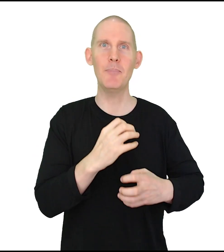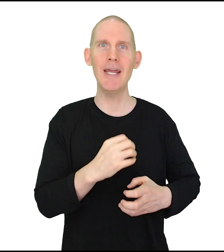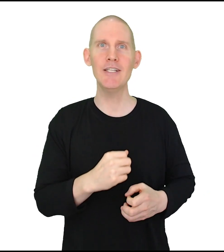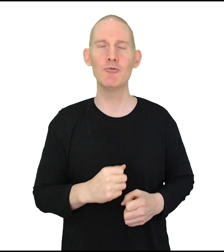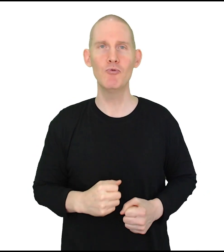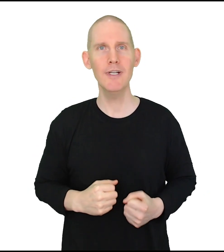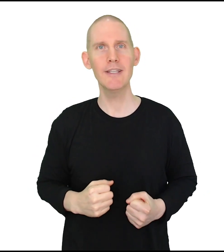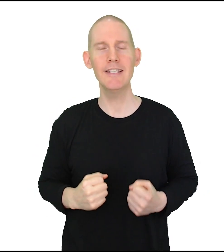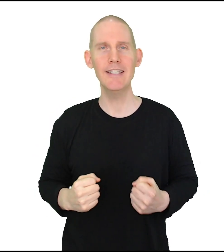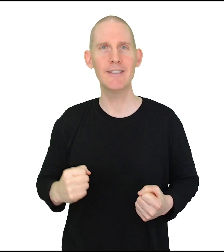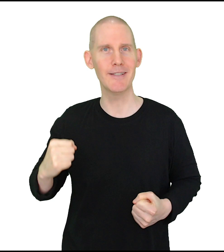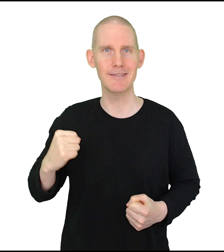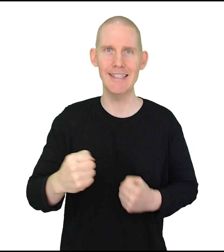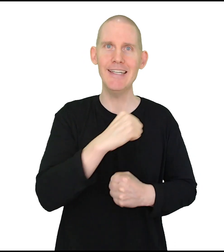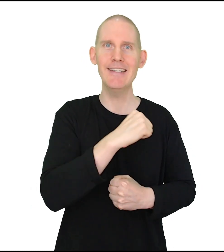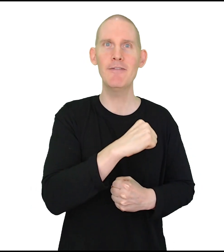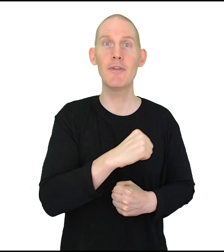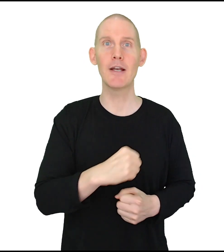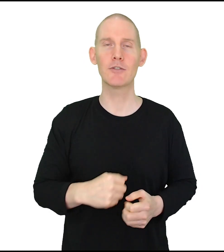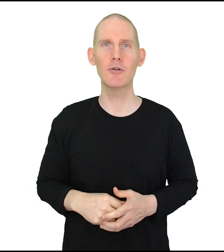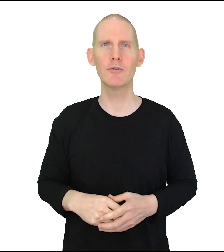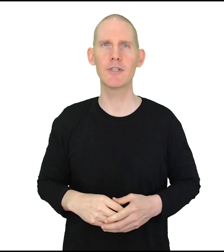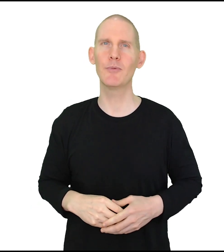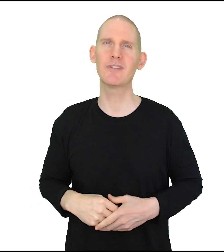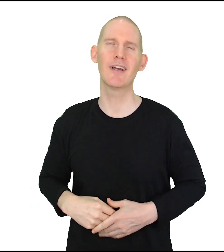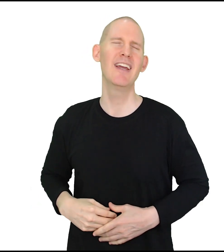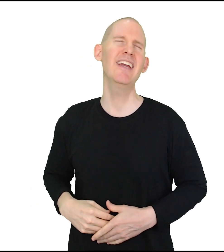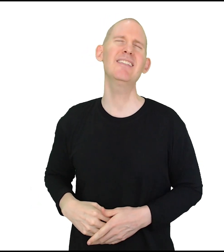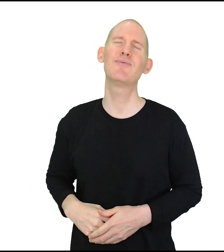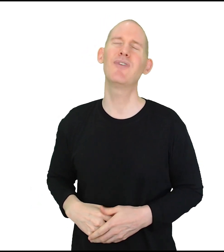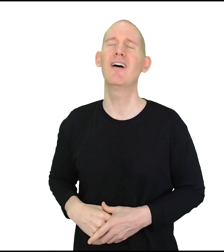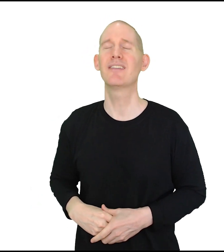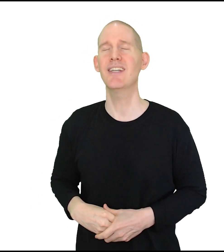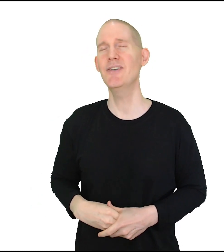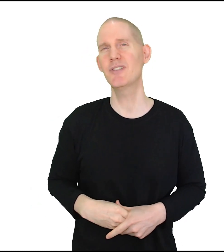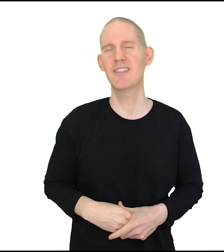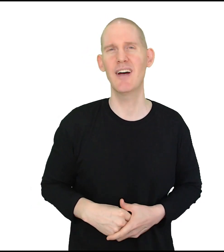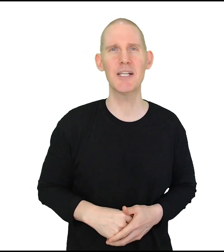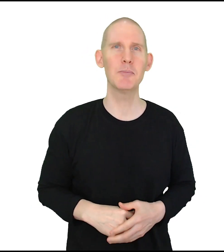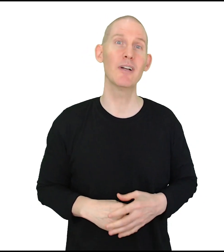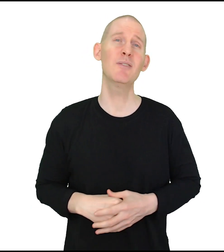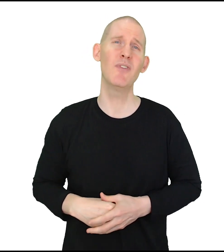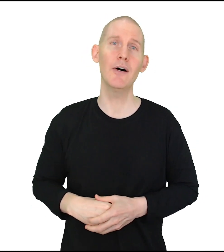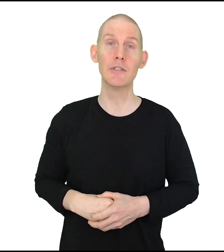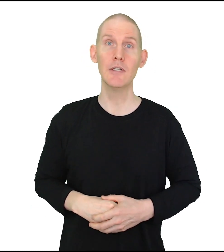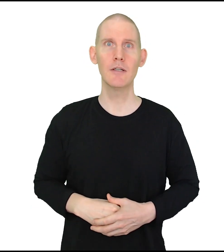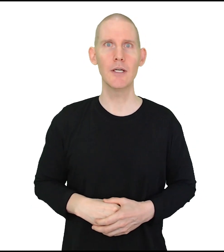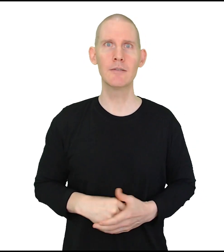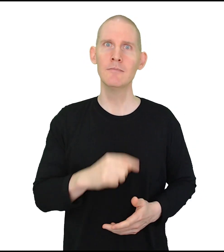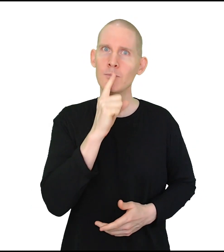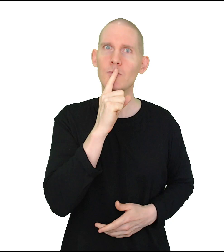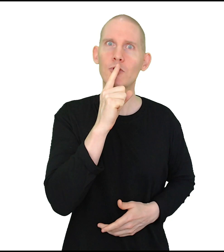and you really need to lay it in there that it's true, someone's like, it's false. I don't know what you're talking about. It's false. You're like,